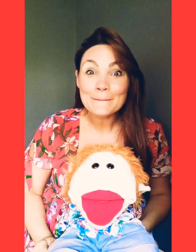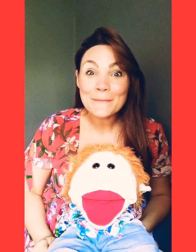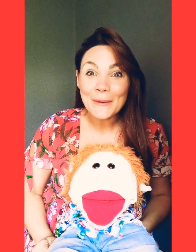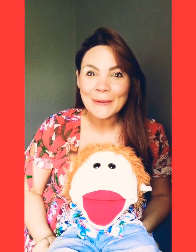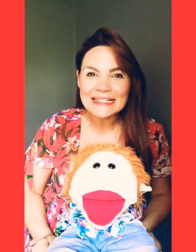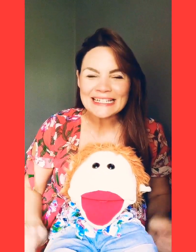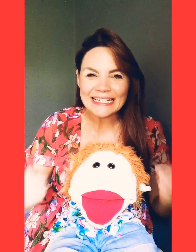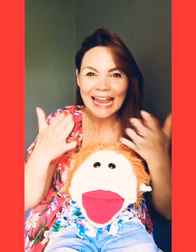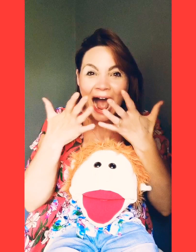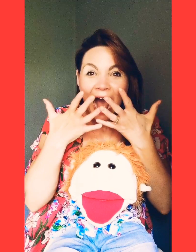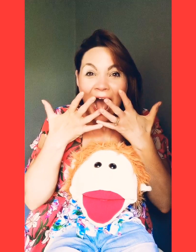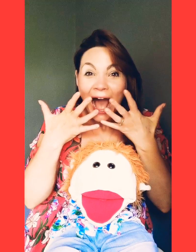everybody.